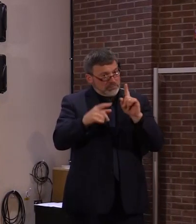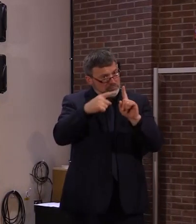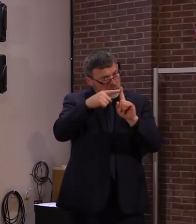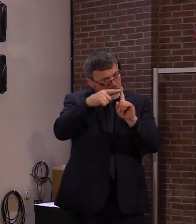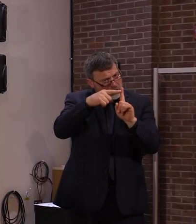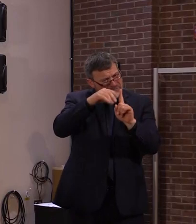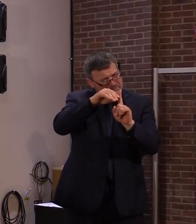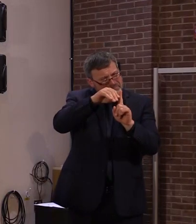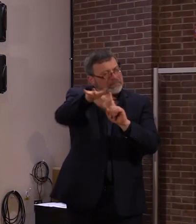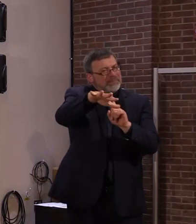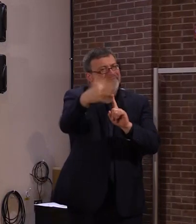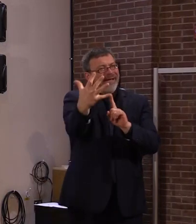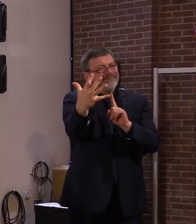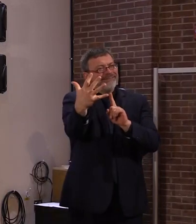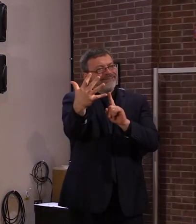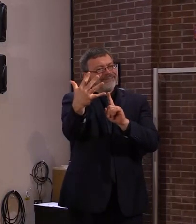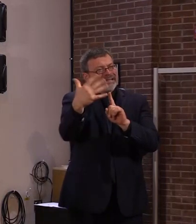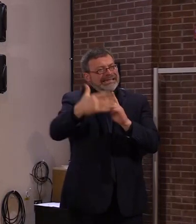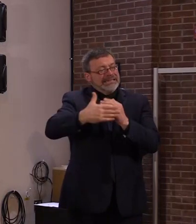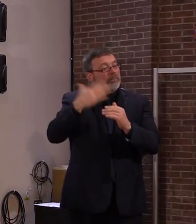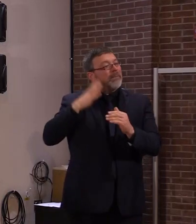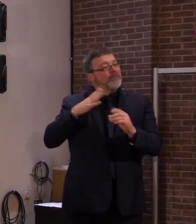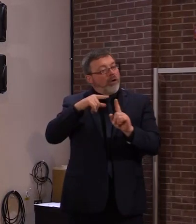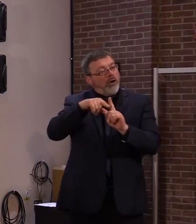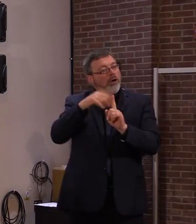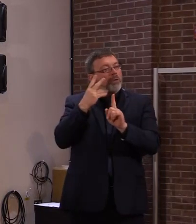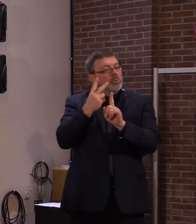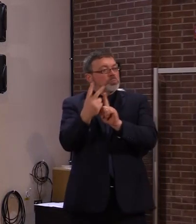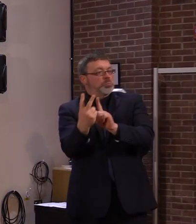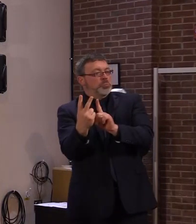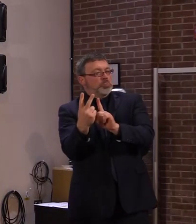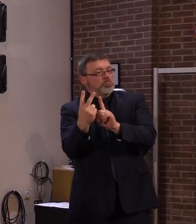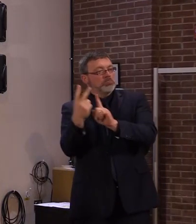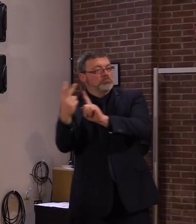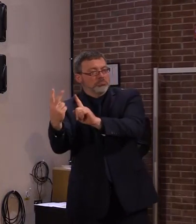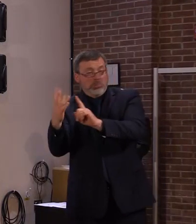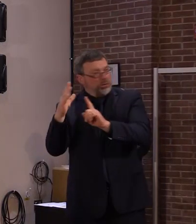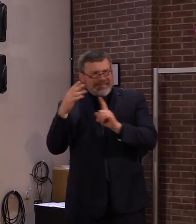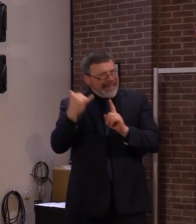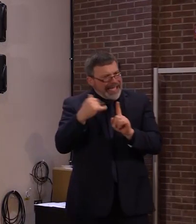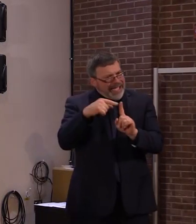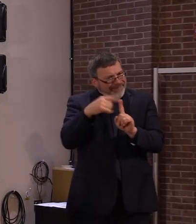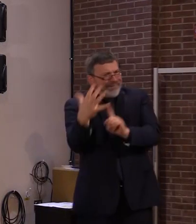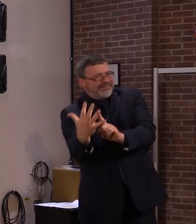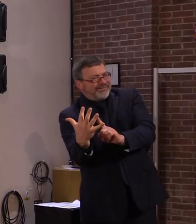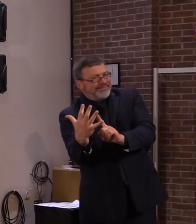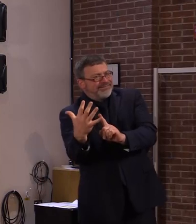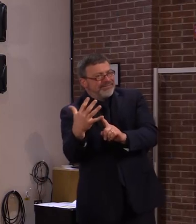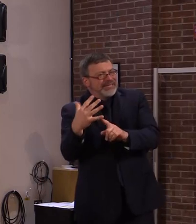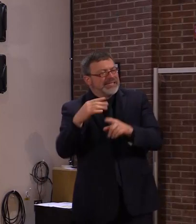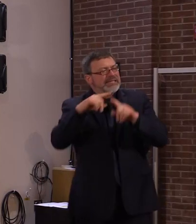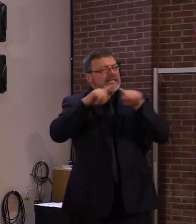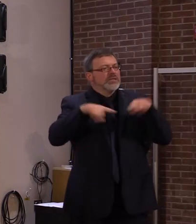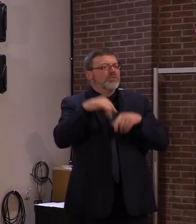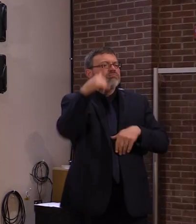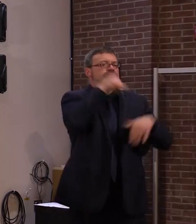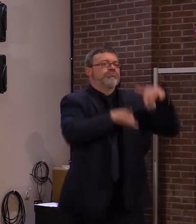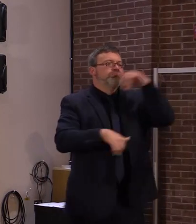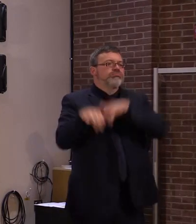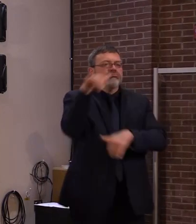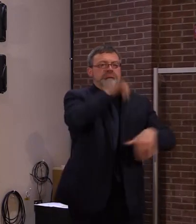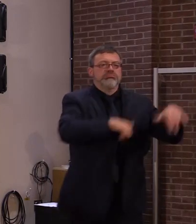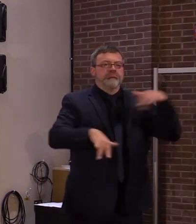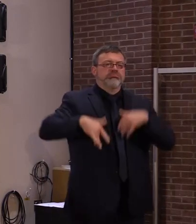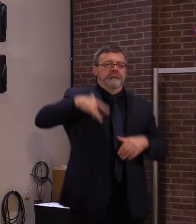original strain. This means it can spread faster than we can trace and alert contacts. And we know that while